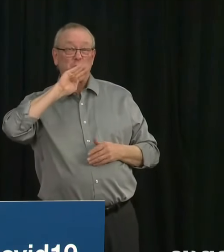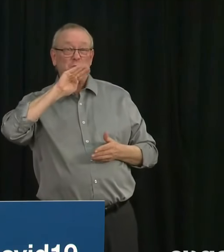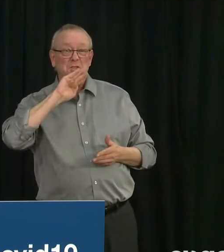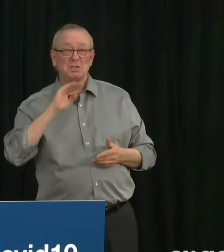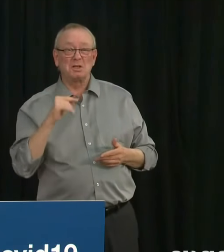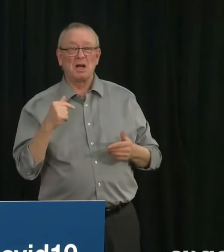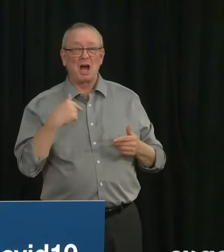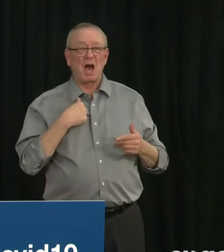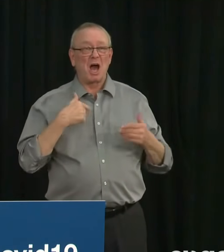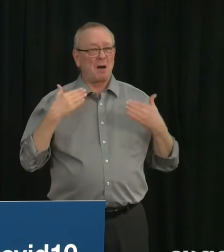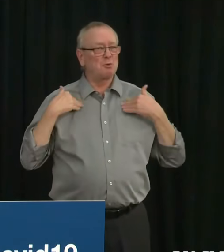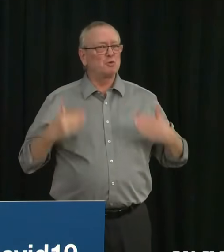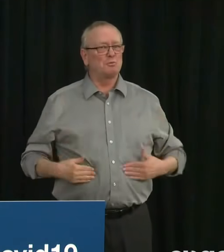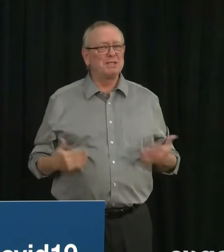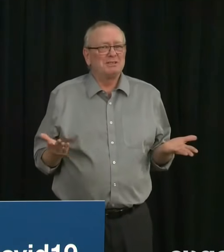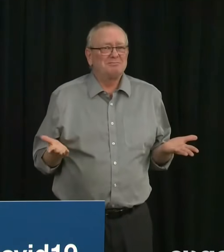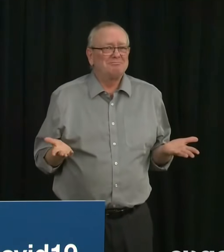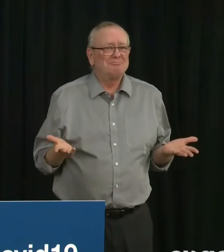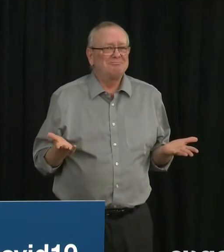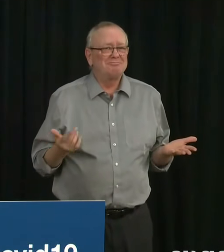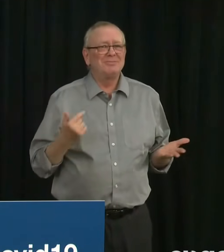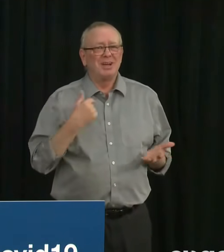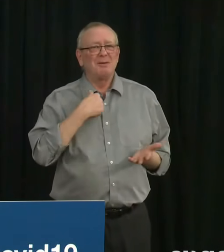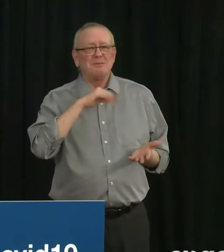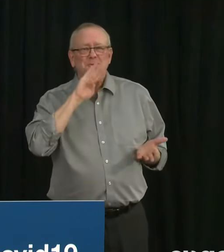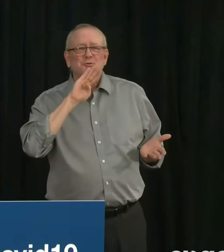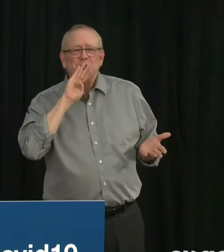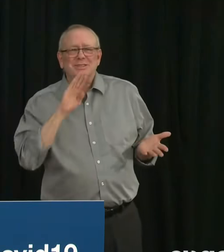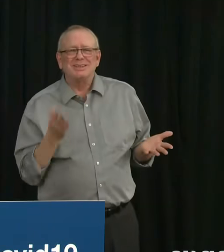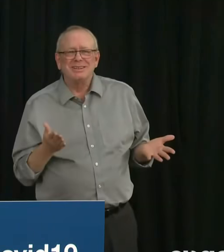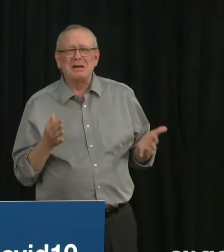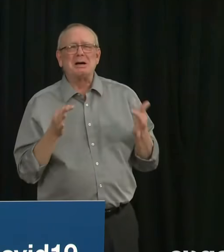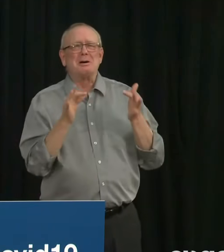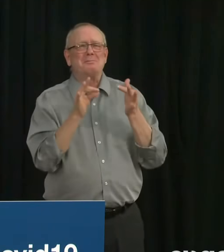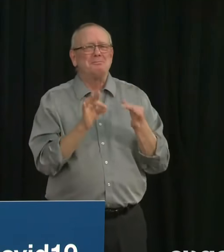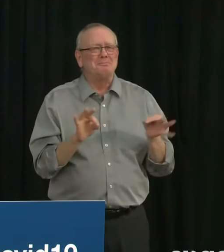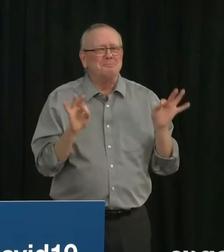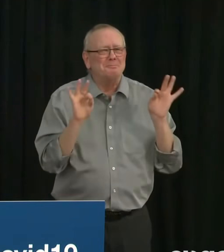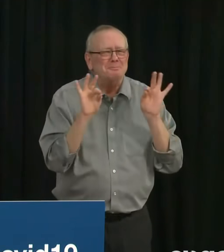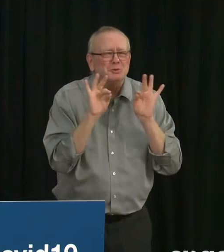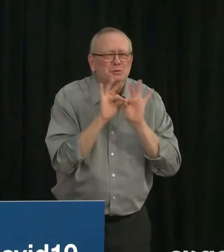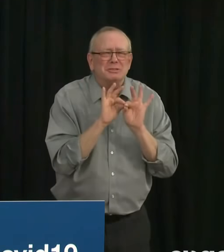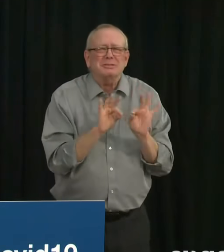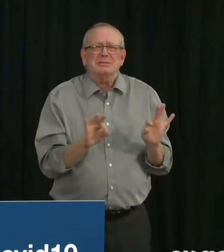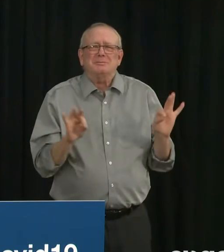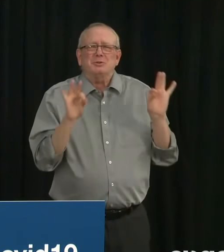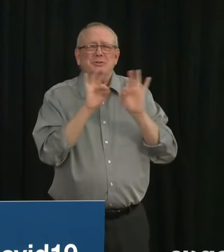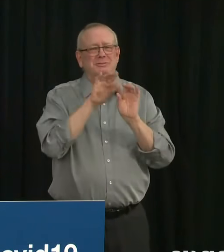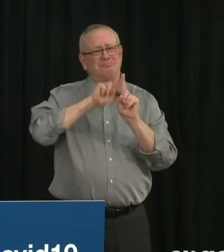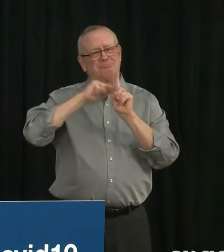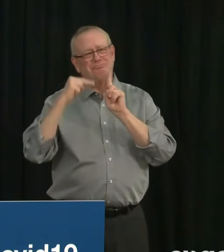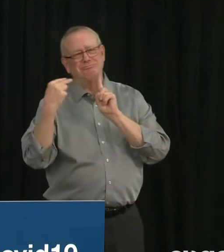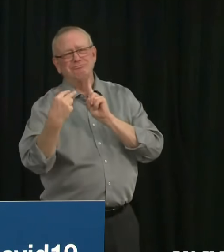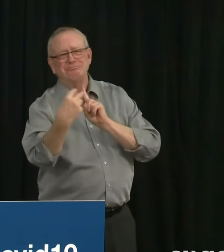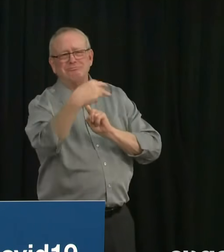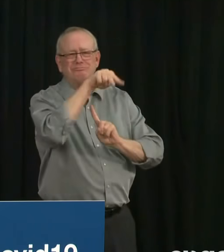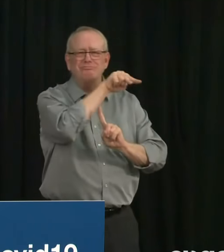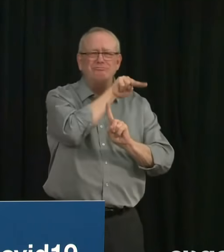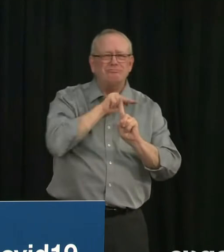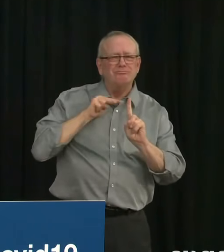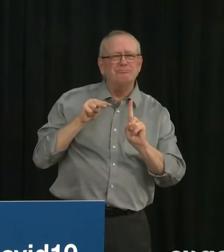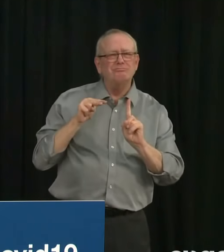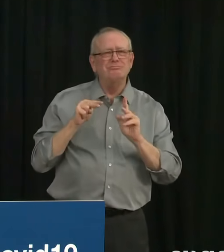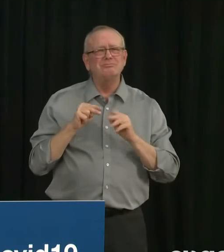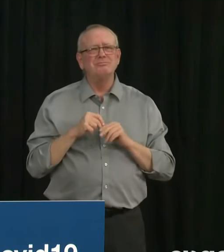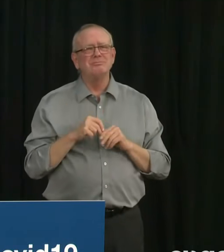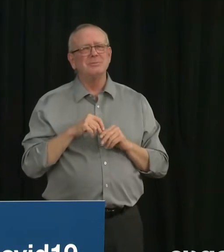being, the reality is that it is critical to have multiple perspectives and that those perspectives are all heard, and that